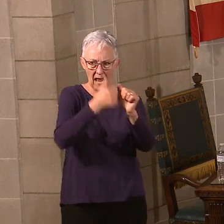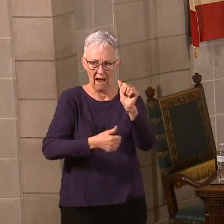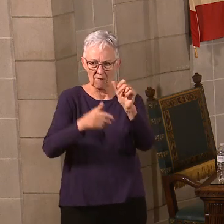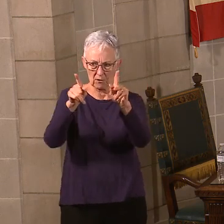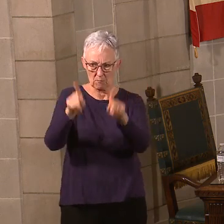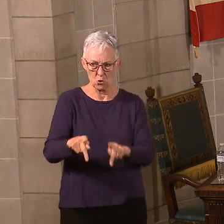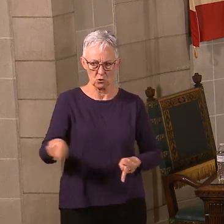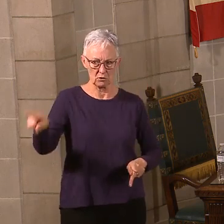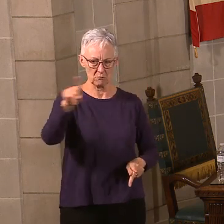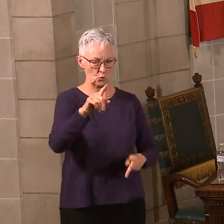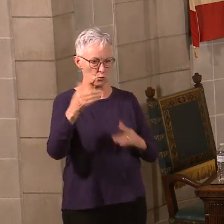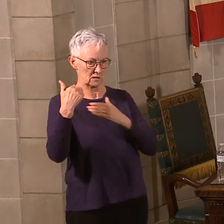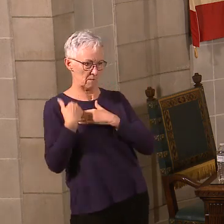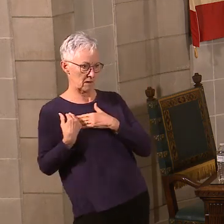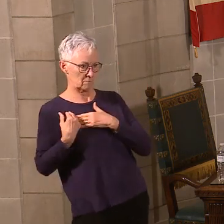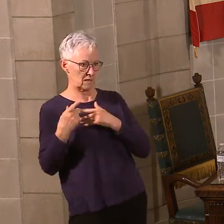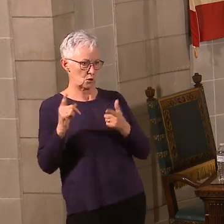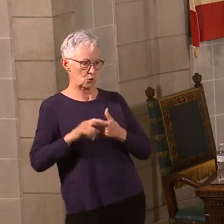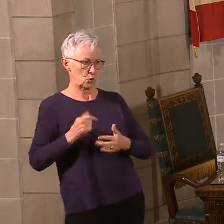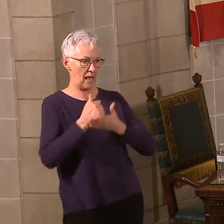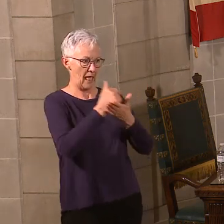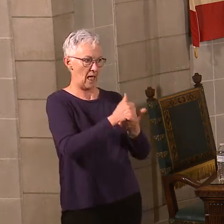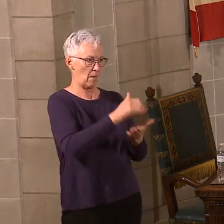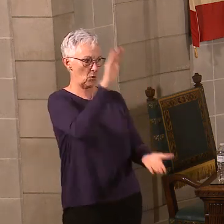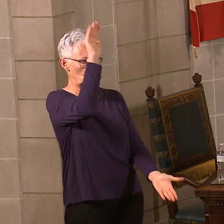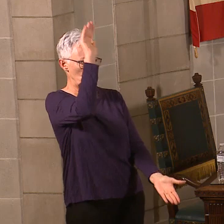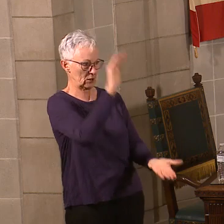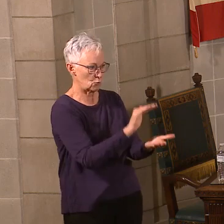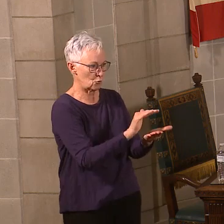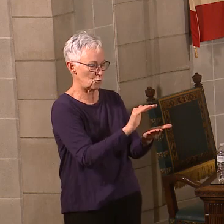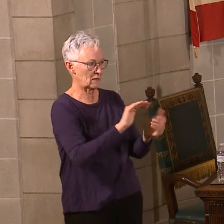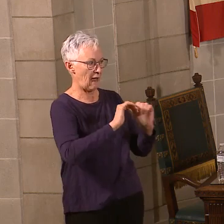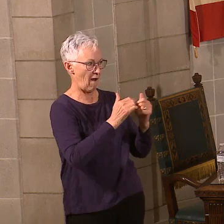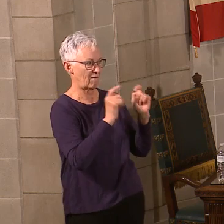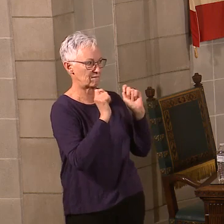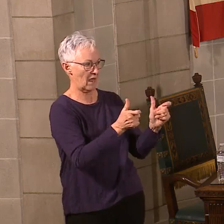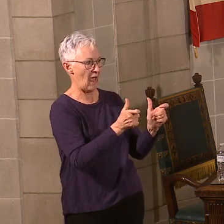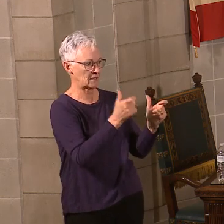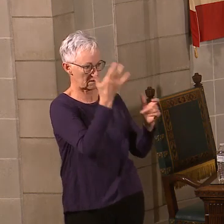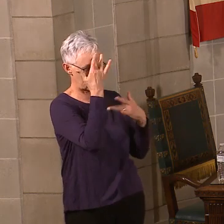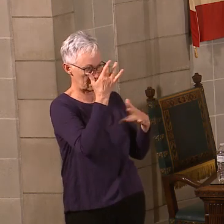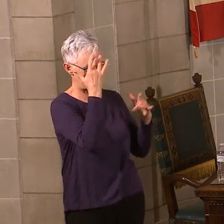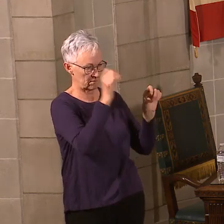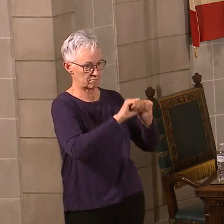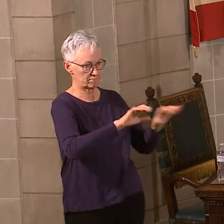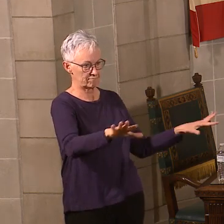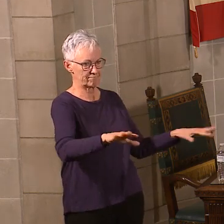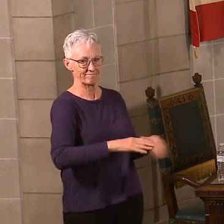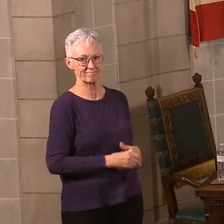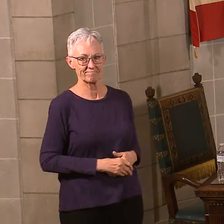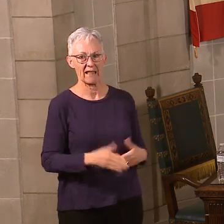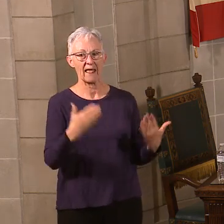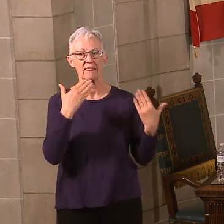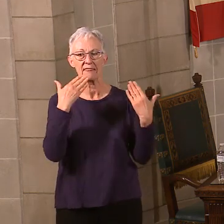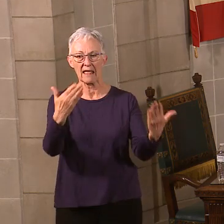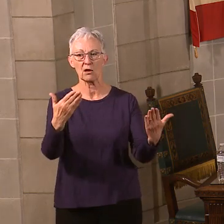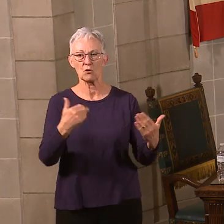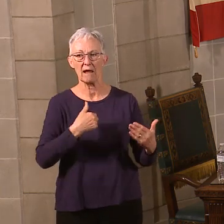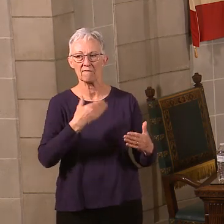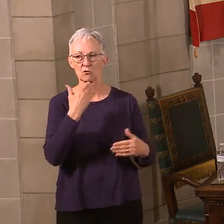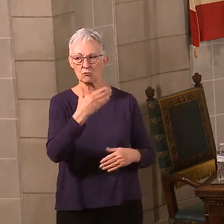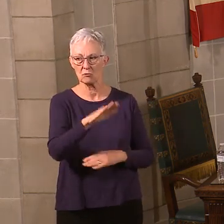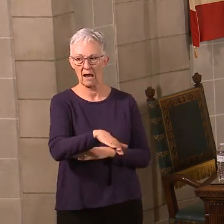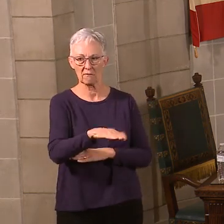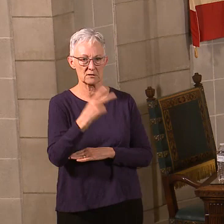slow the spread of the virus by staying home, staying healthy, and staying connected. All right, folks, thanks again. Appreciate it. You all have a great afternoon. We'll see you